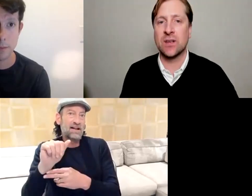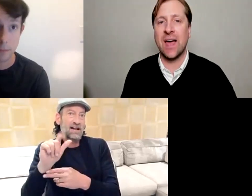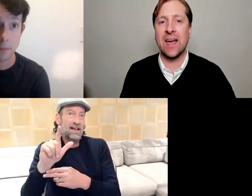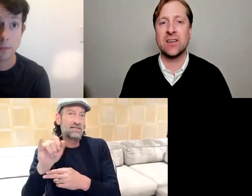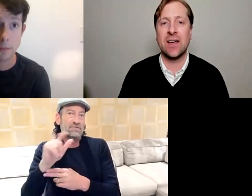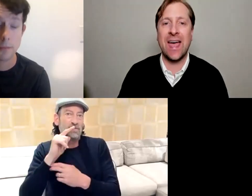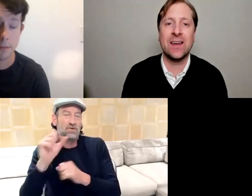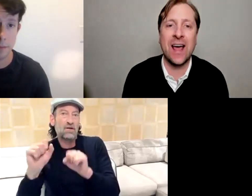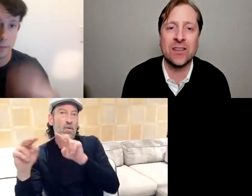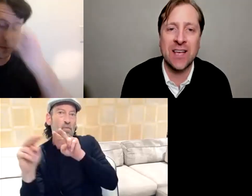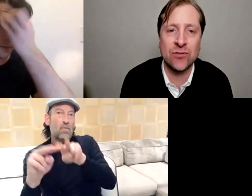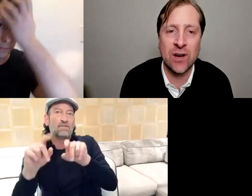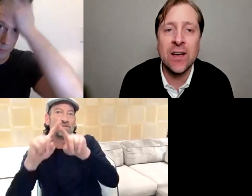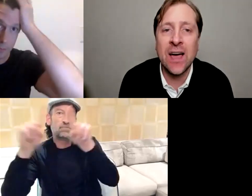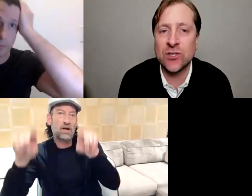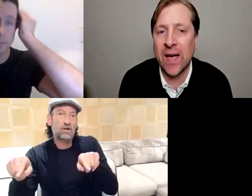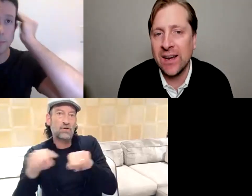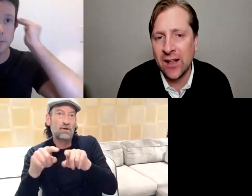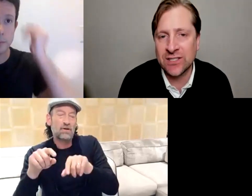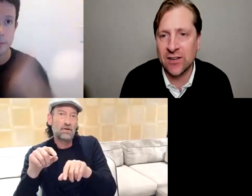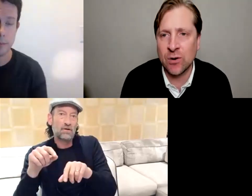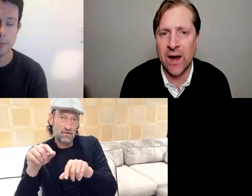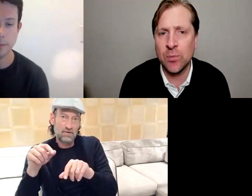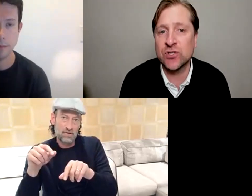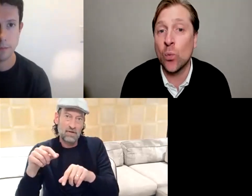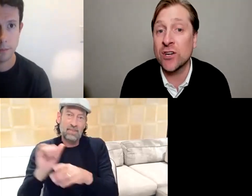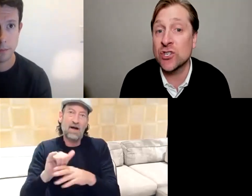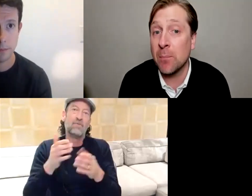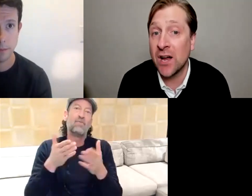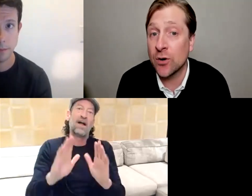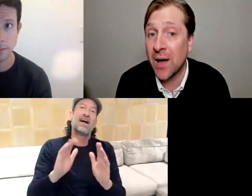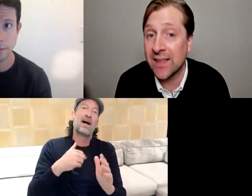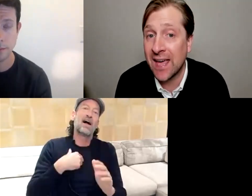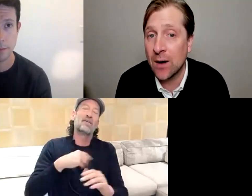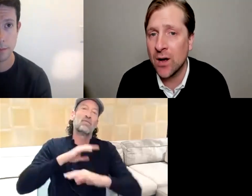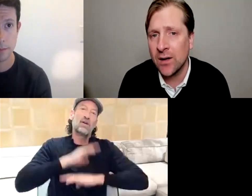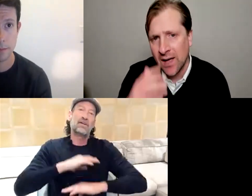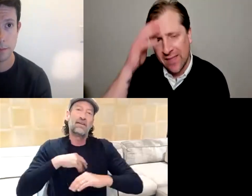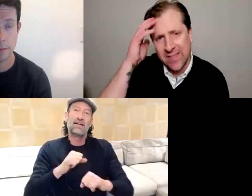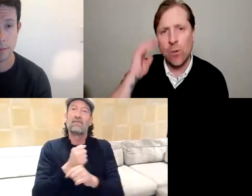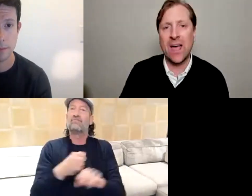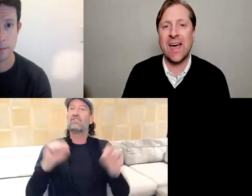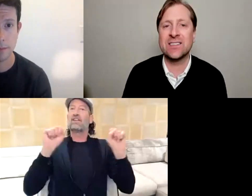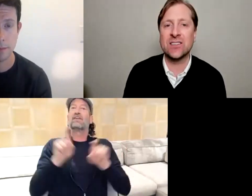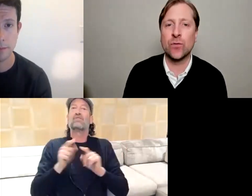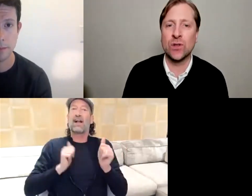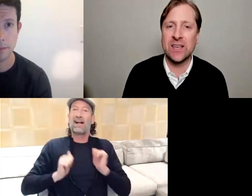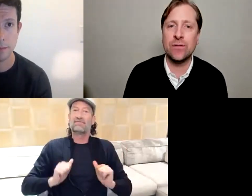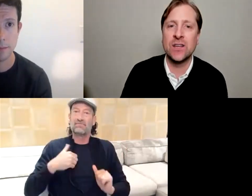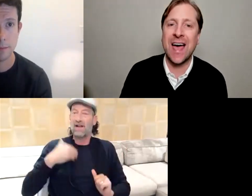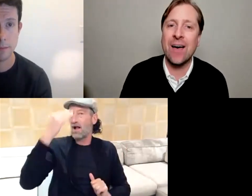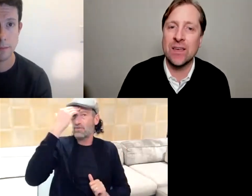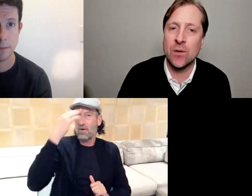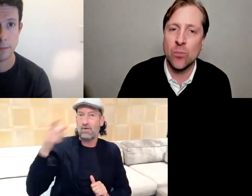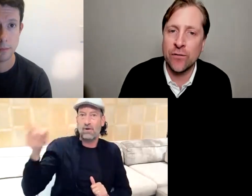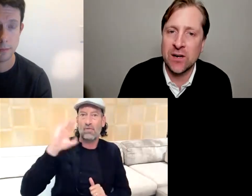masters, Anne and Alexandria. And so Anne and Alexandria were able to watch the monitor behind the camera. And that way I had a sense of relief